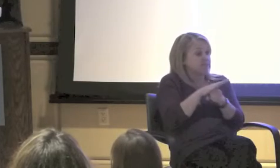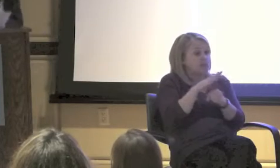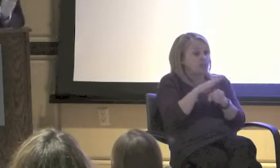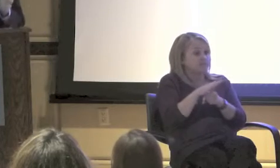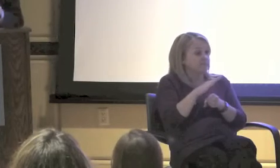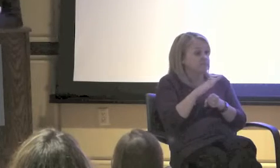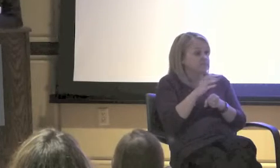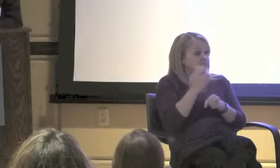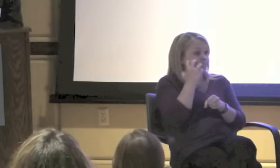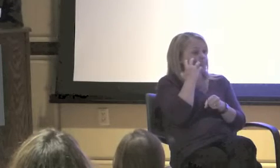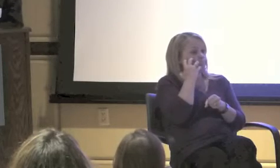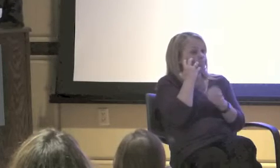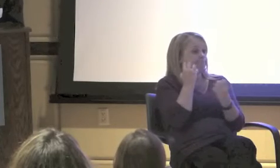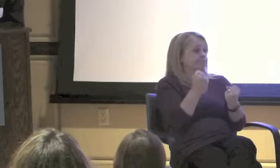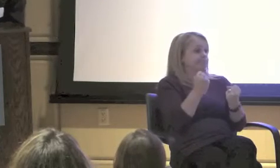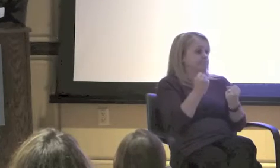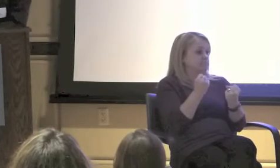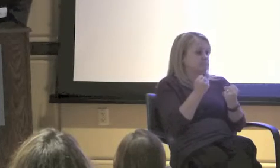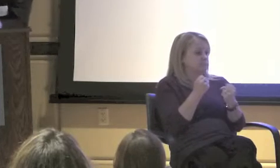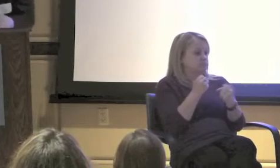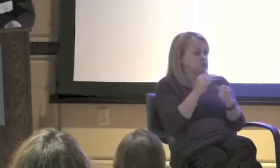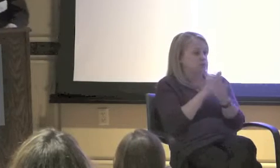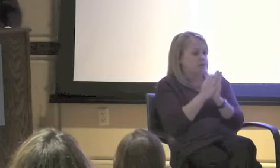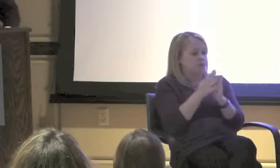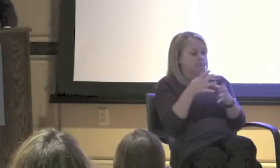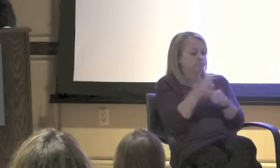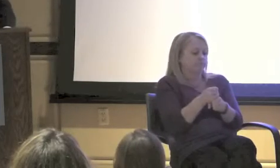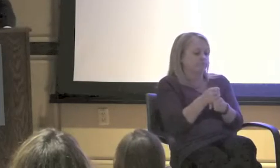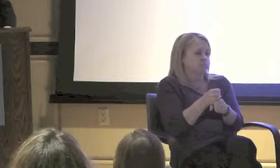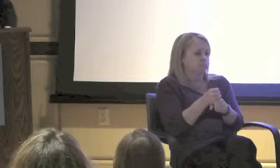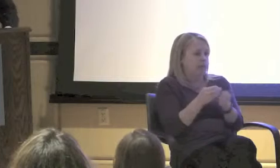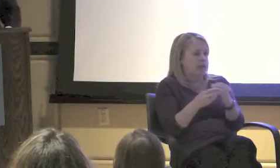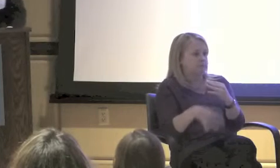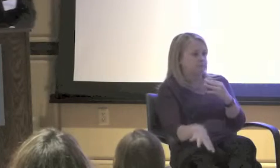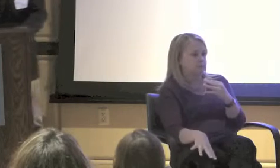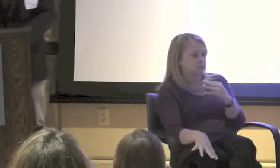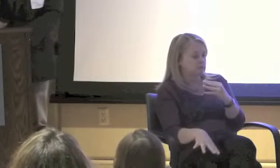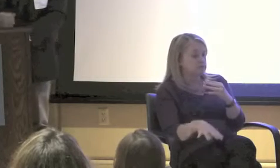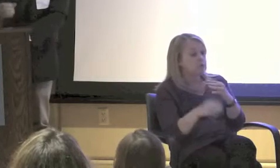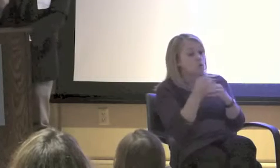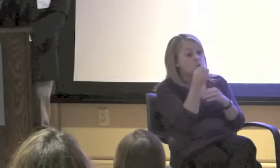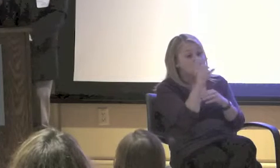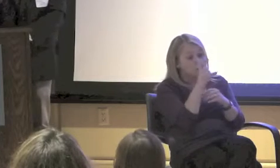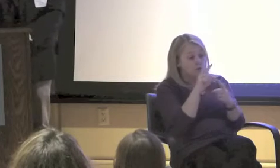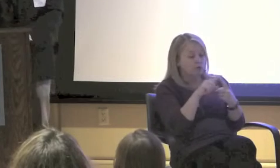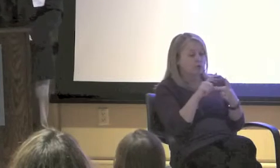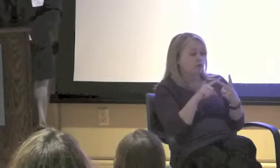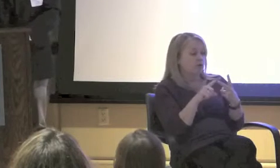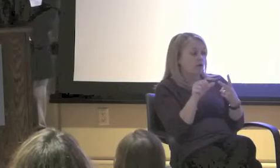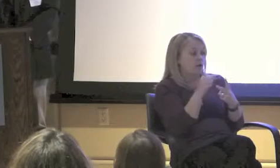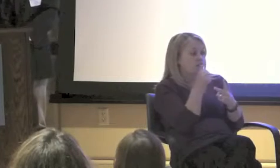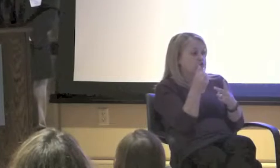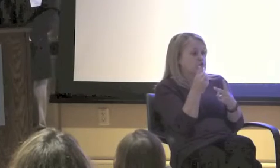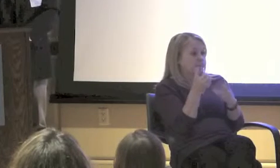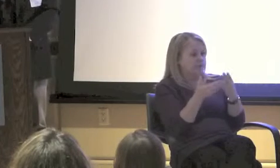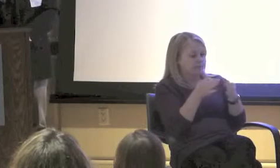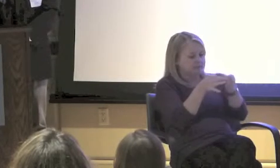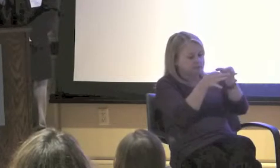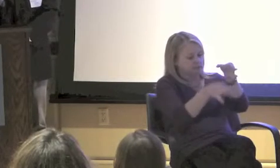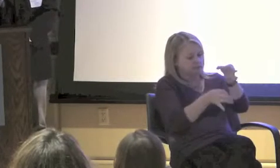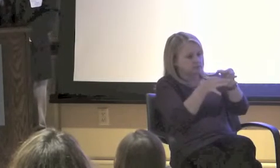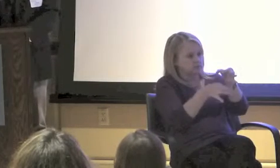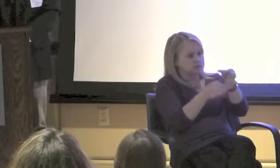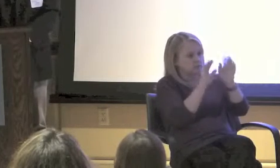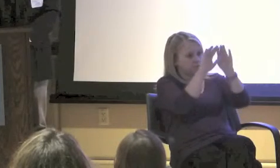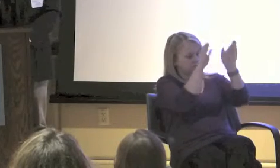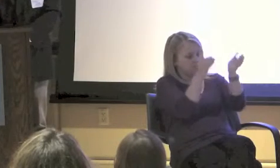tone to make it contract to empty. Or it may be that the sphincter and the bladder